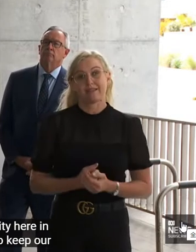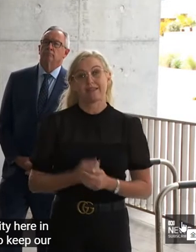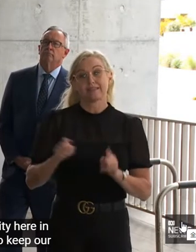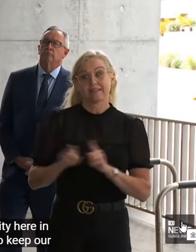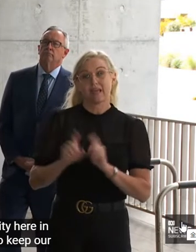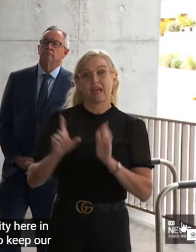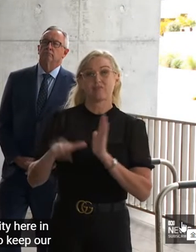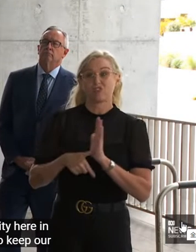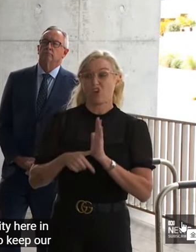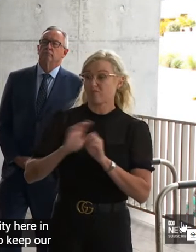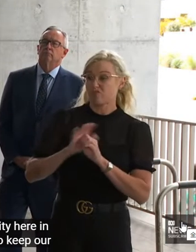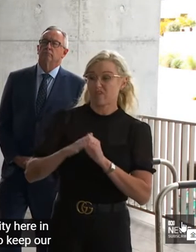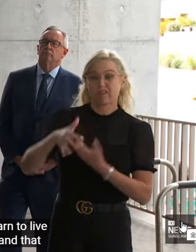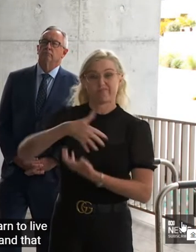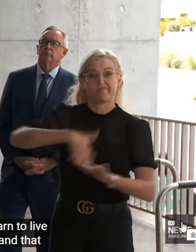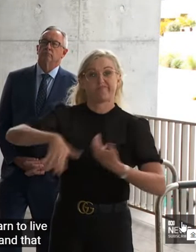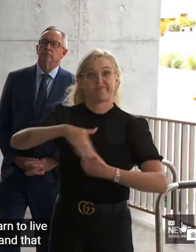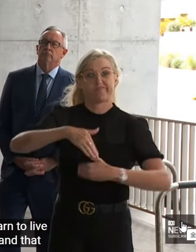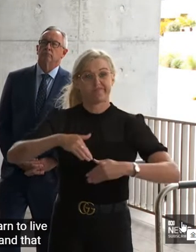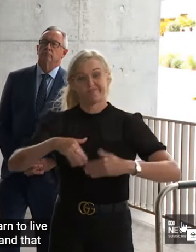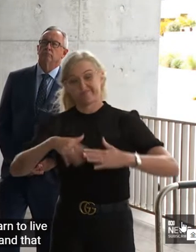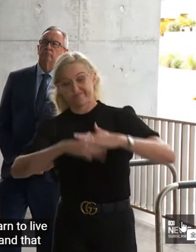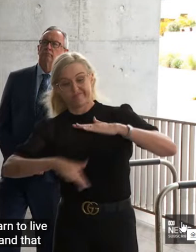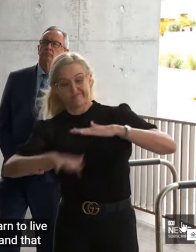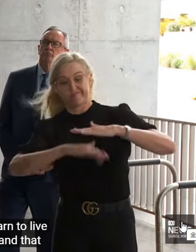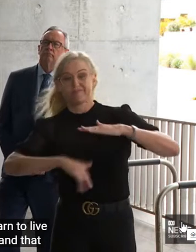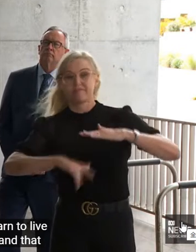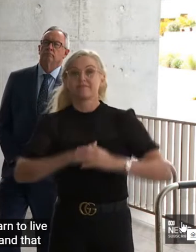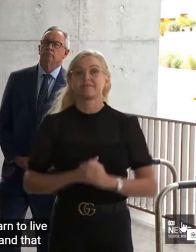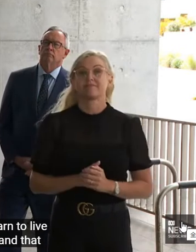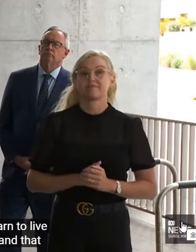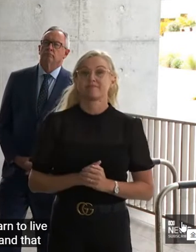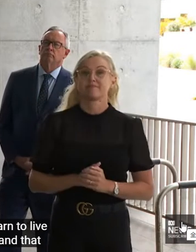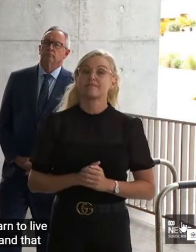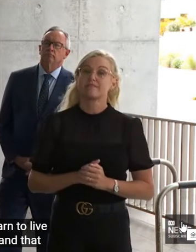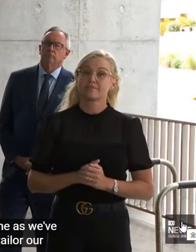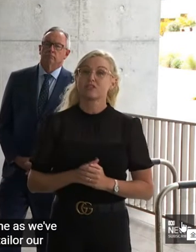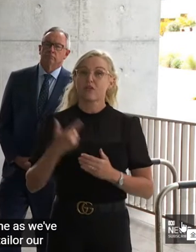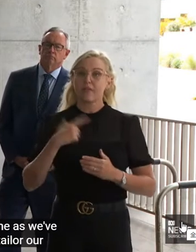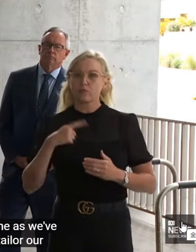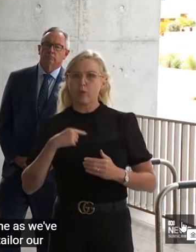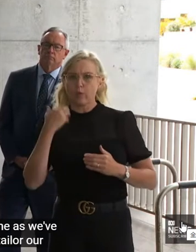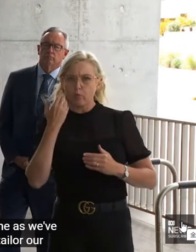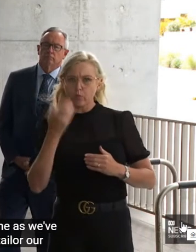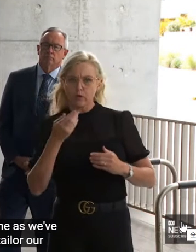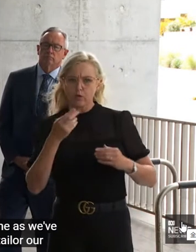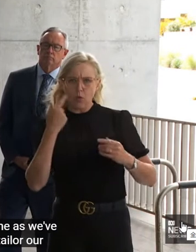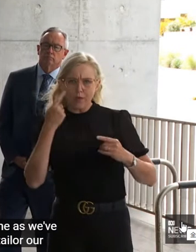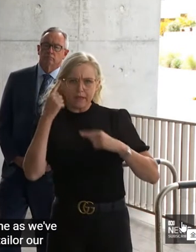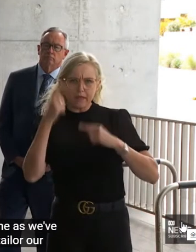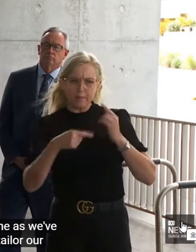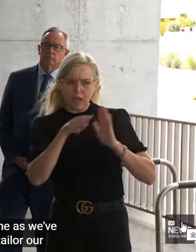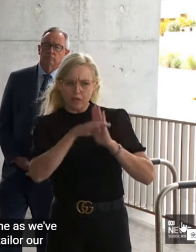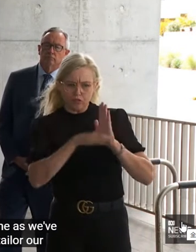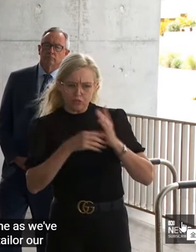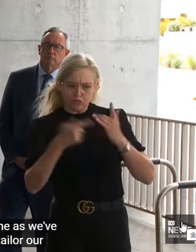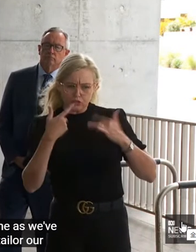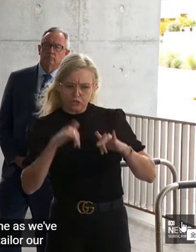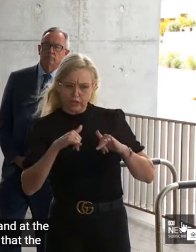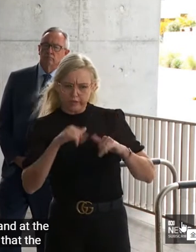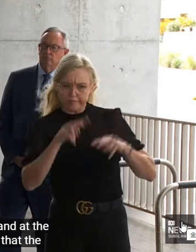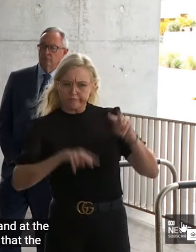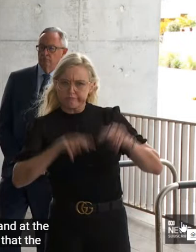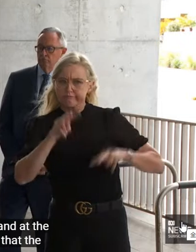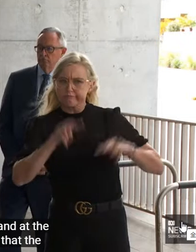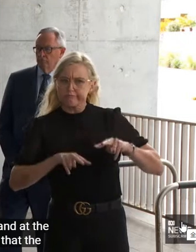the virus, and that means from time to time, as we've always said, we will tailor our settings accordingly. And at the moment, we believe that the settings that